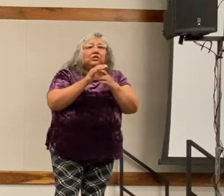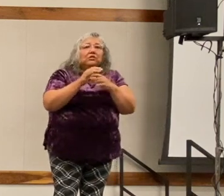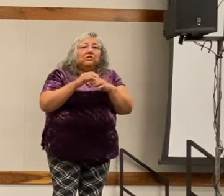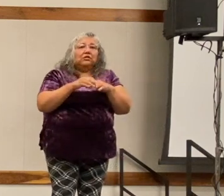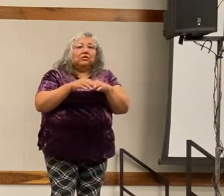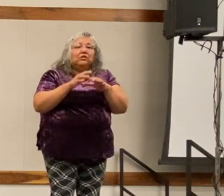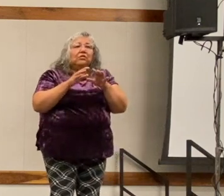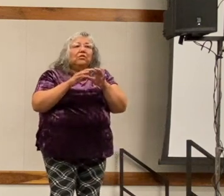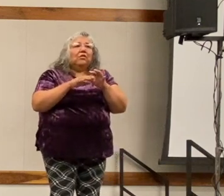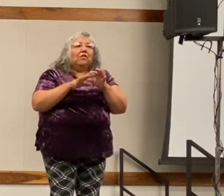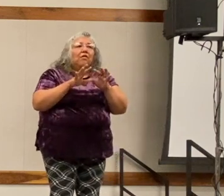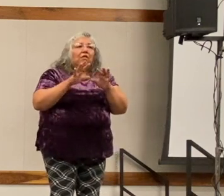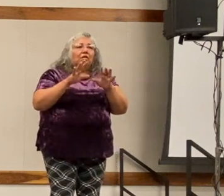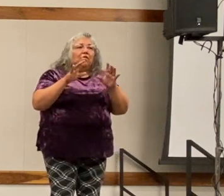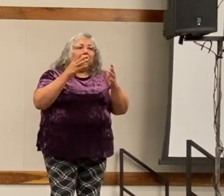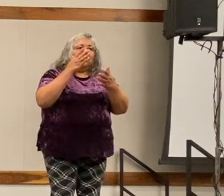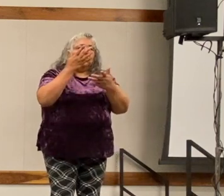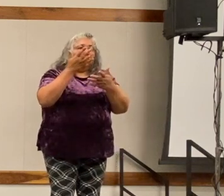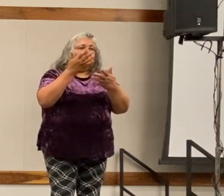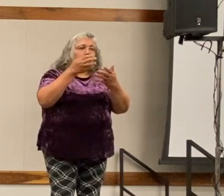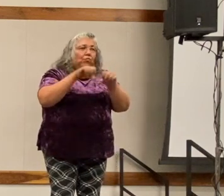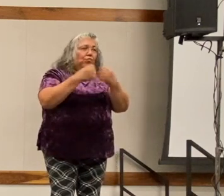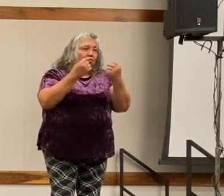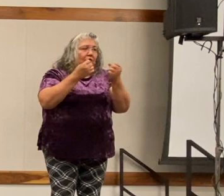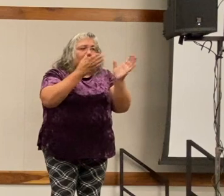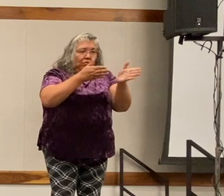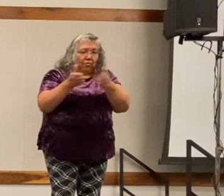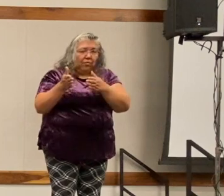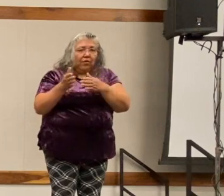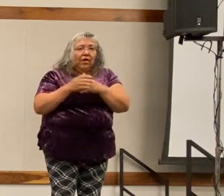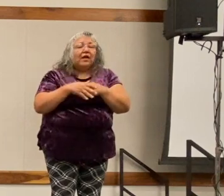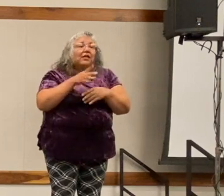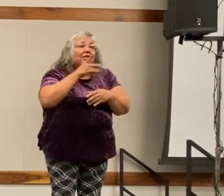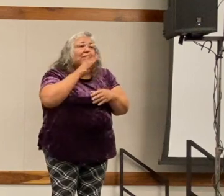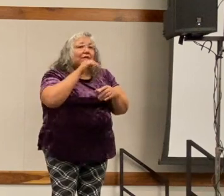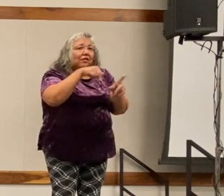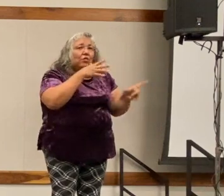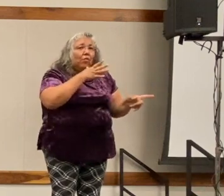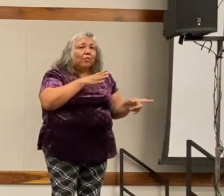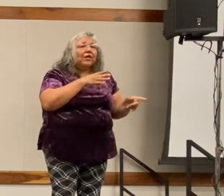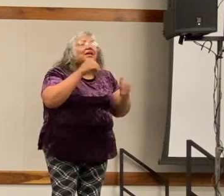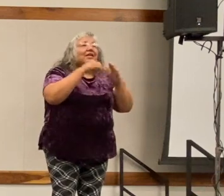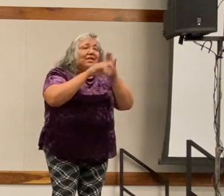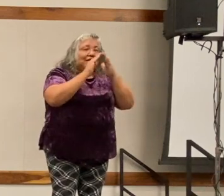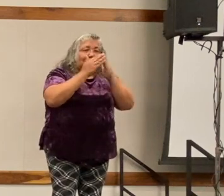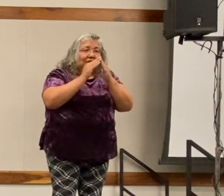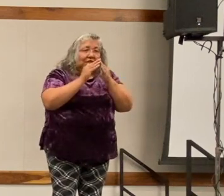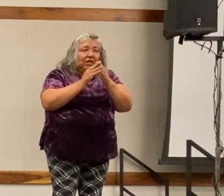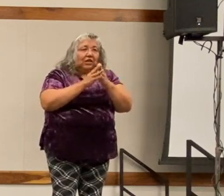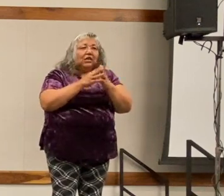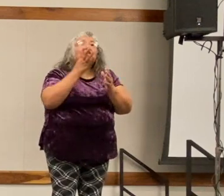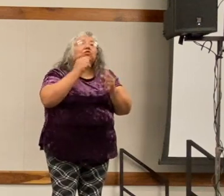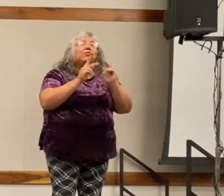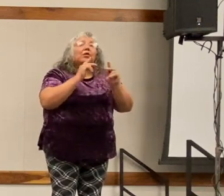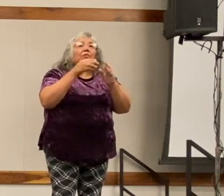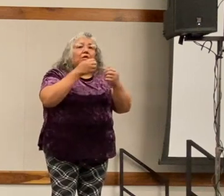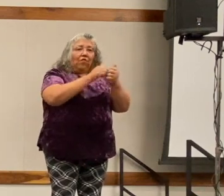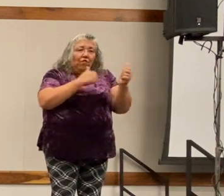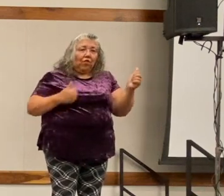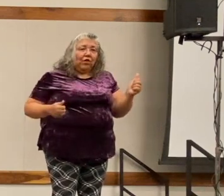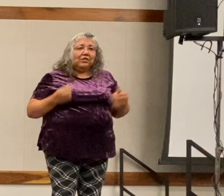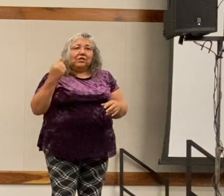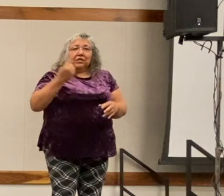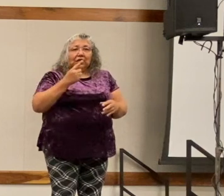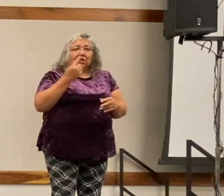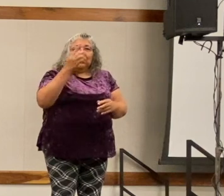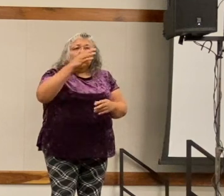protocol, and he speaks to her. Okay, now remember, he's in a city that Jewish people avoid. He's a single